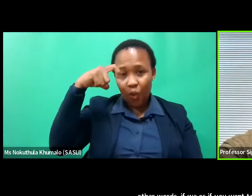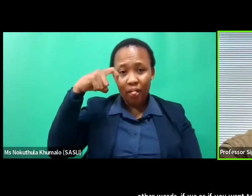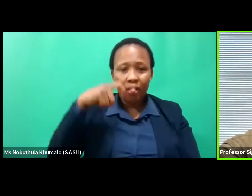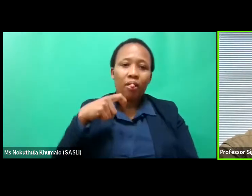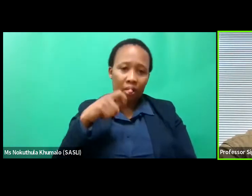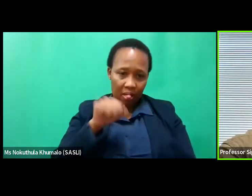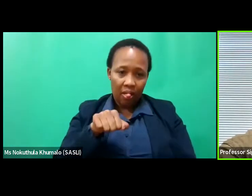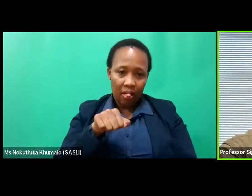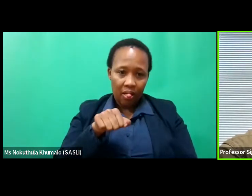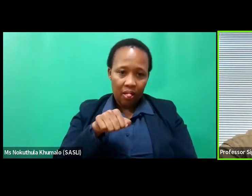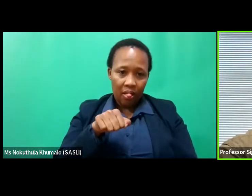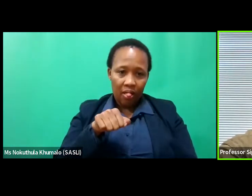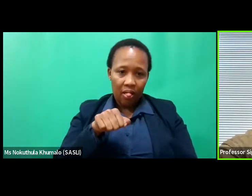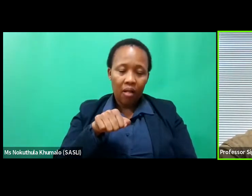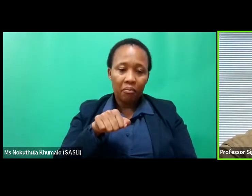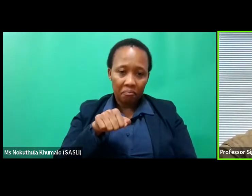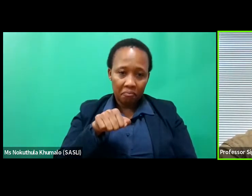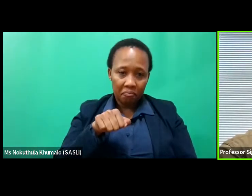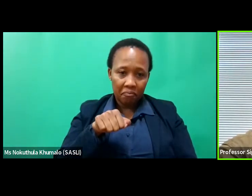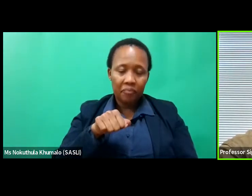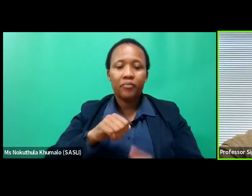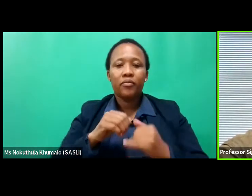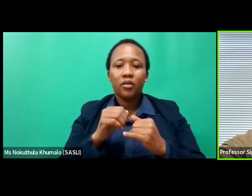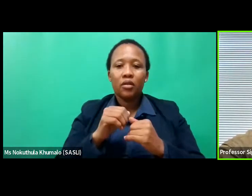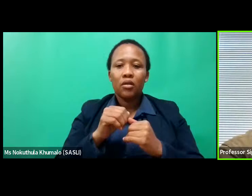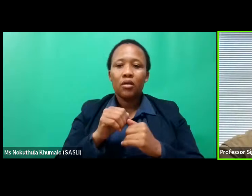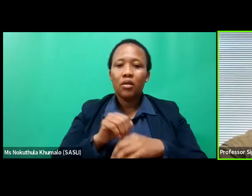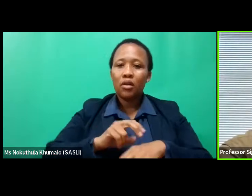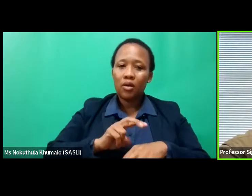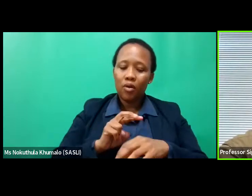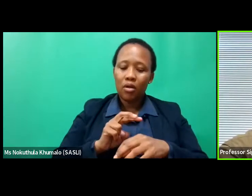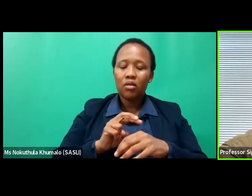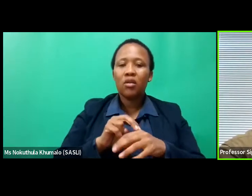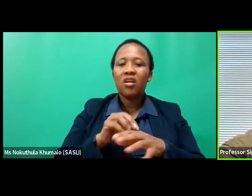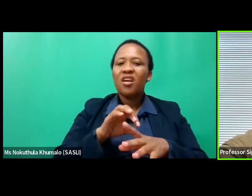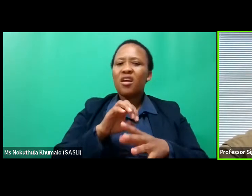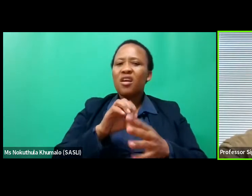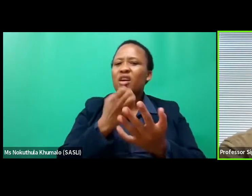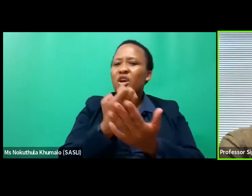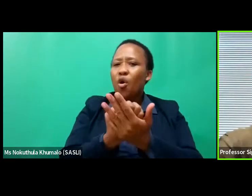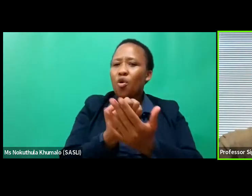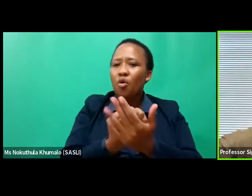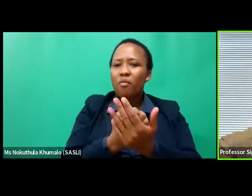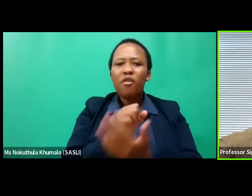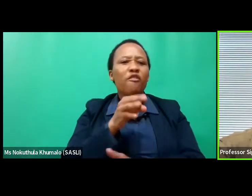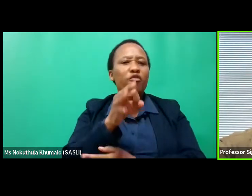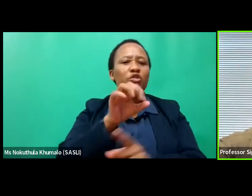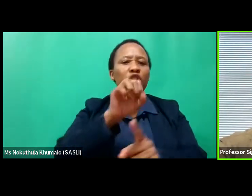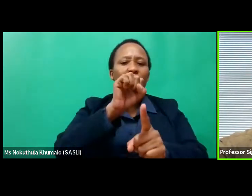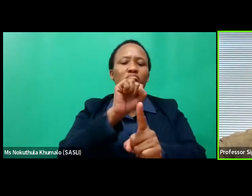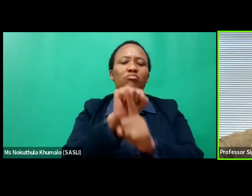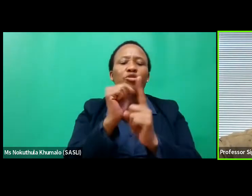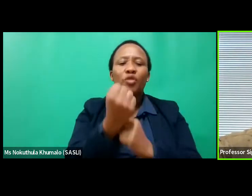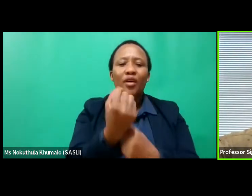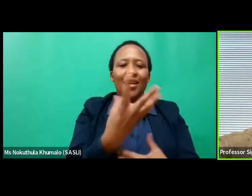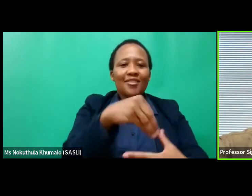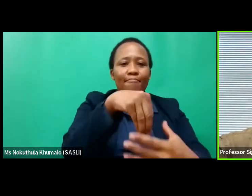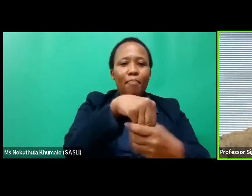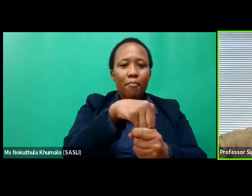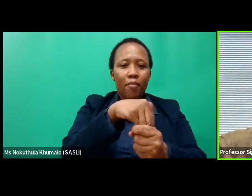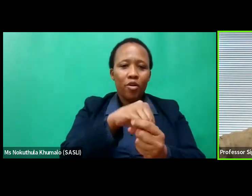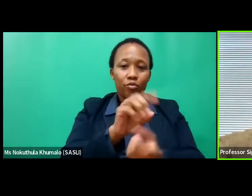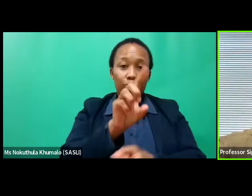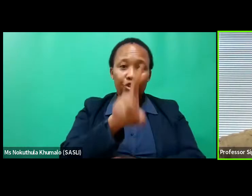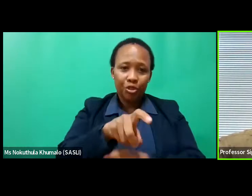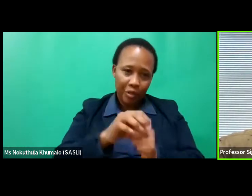will contribute to the well-being and to the economy of a future society if we address